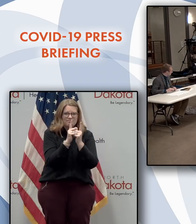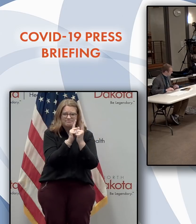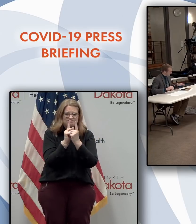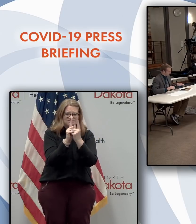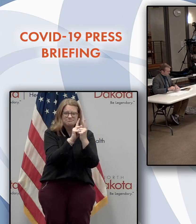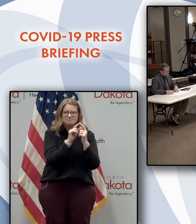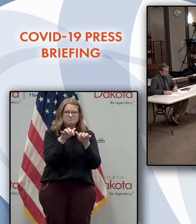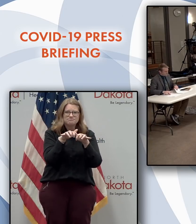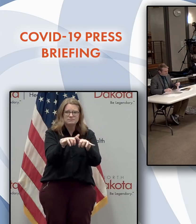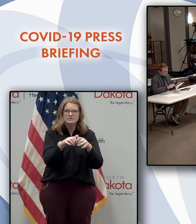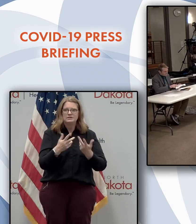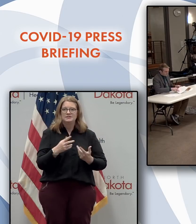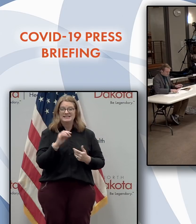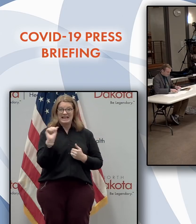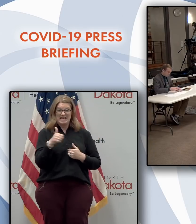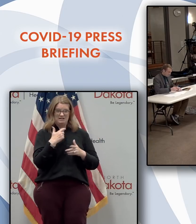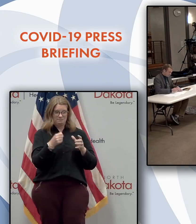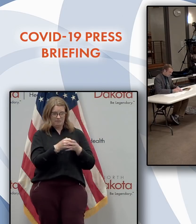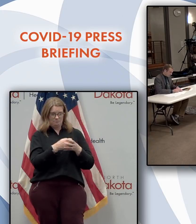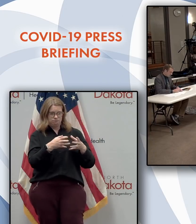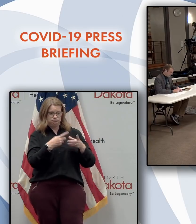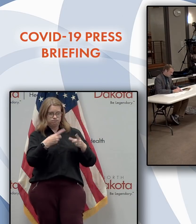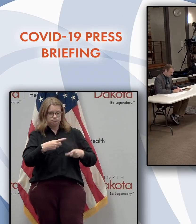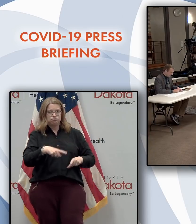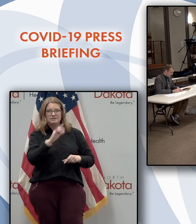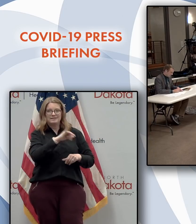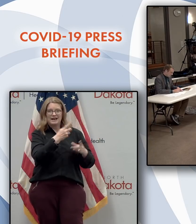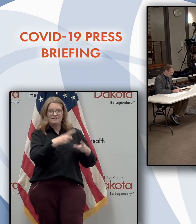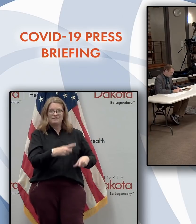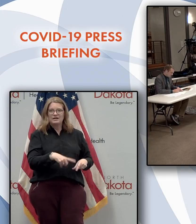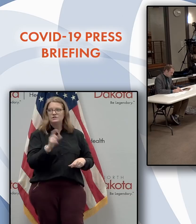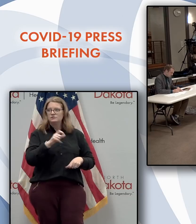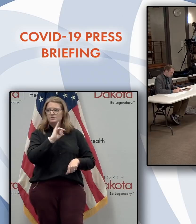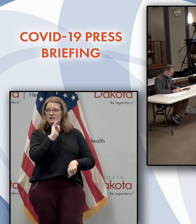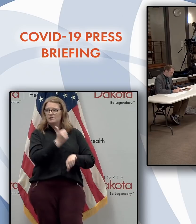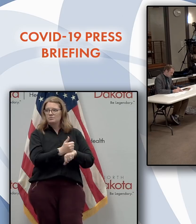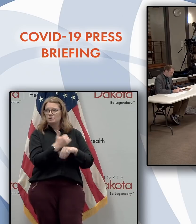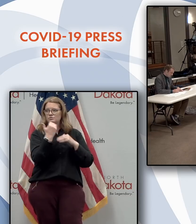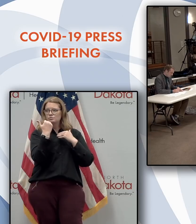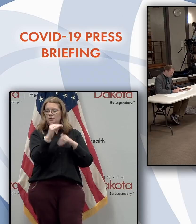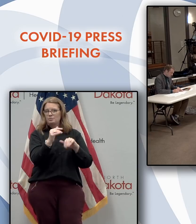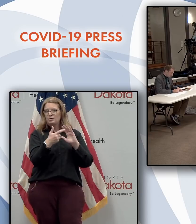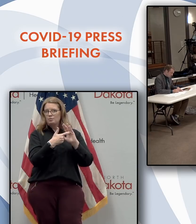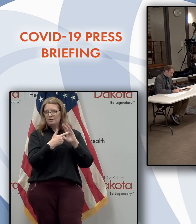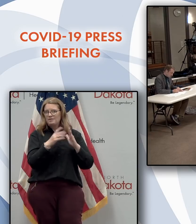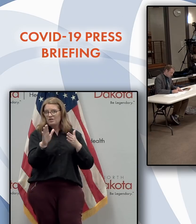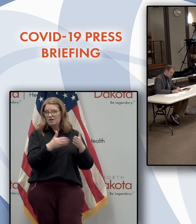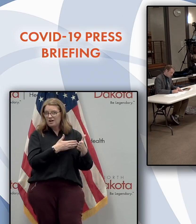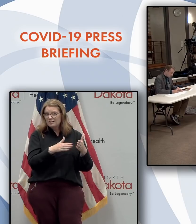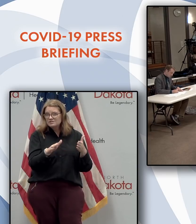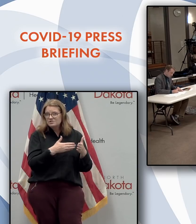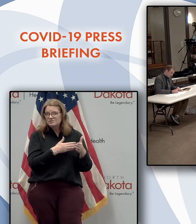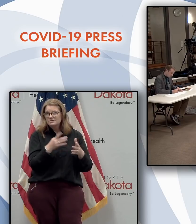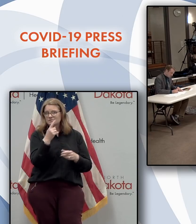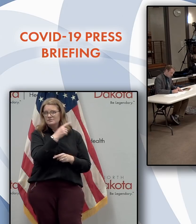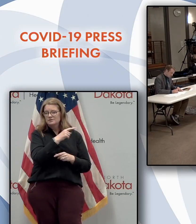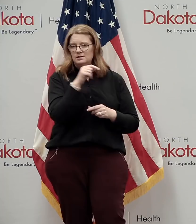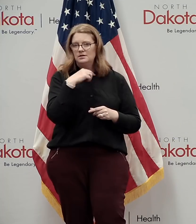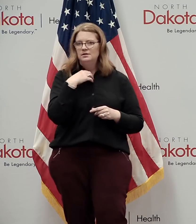any outbreaks or cases associated with that event? And do you think we should implement restrictions or requirements for concerts and concert